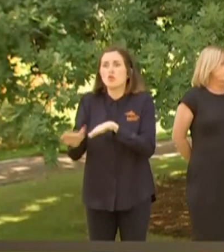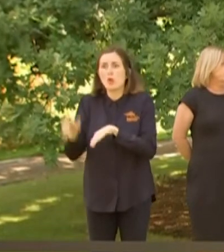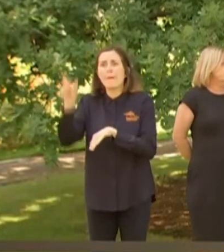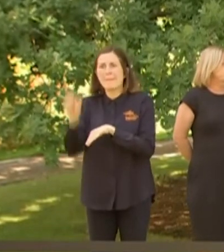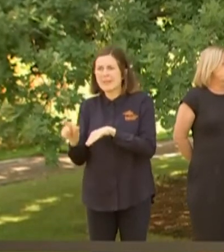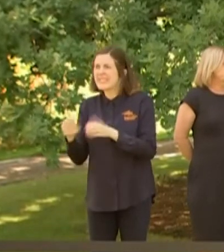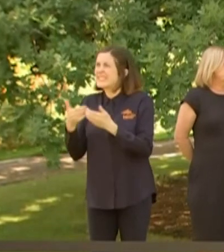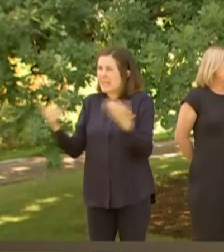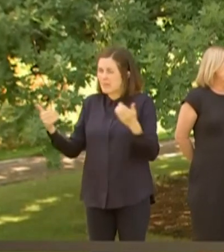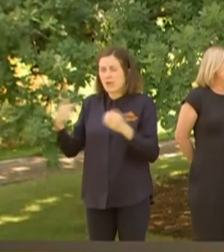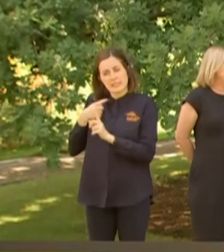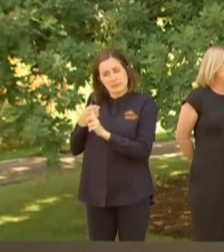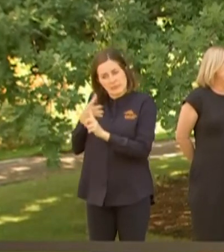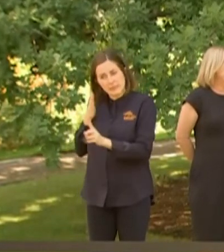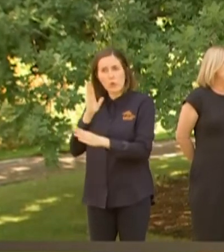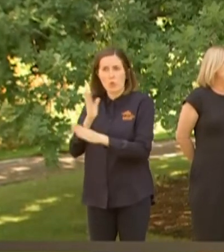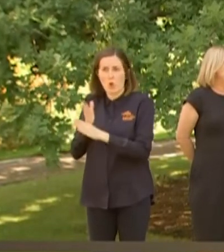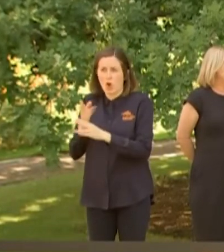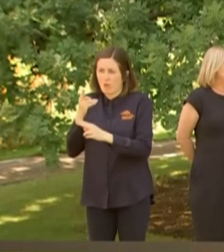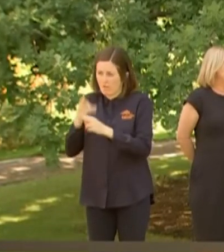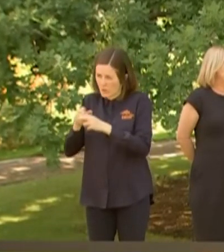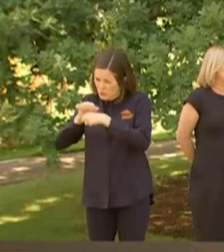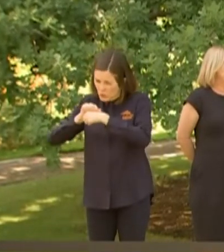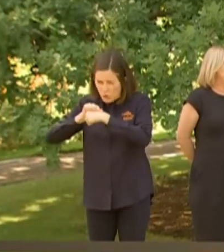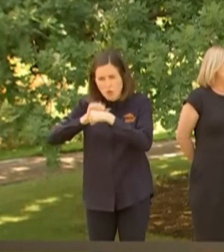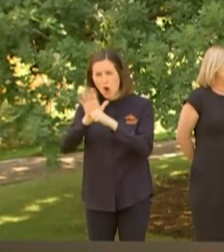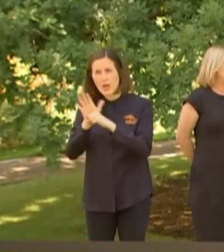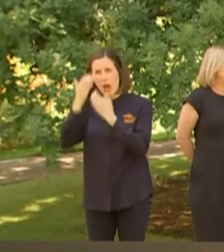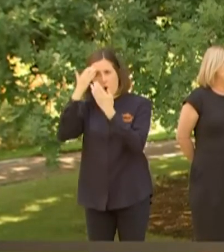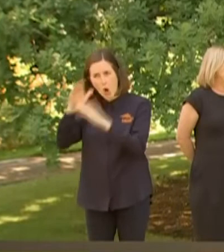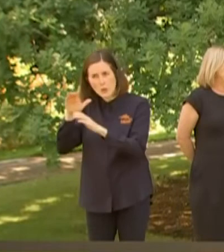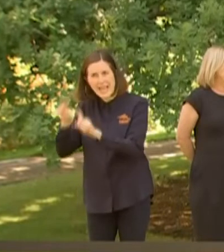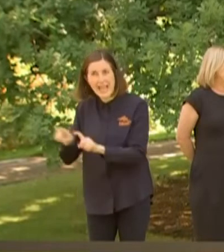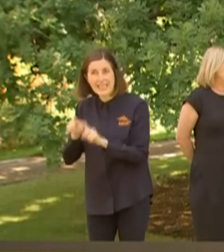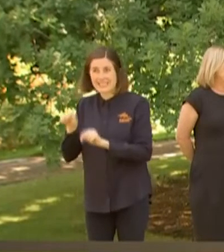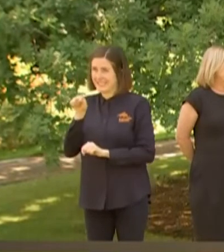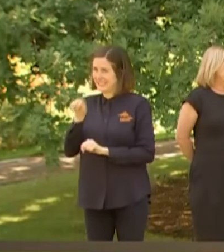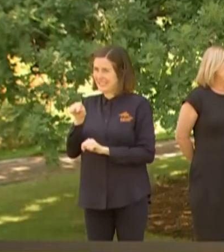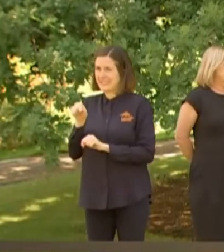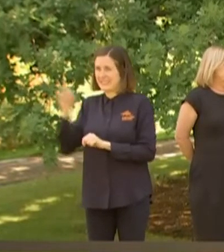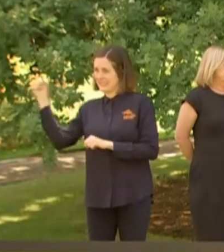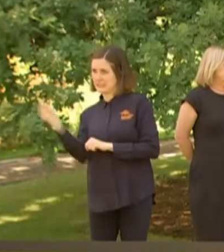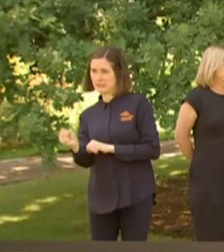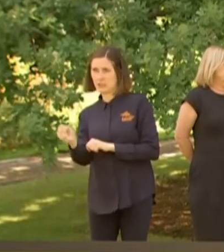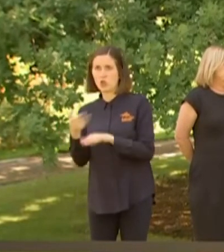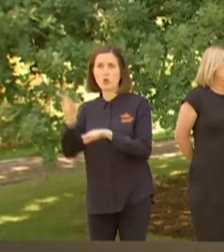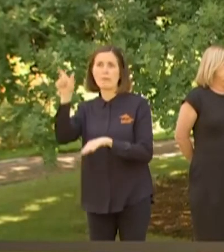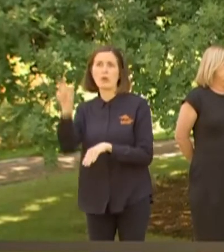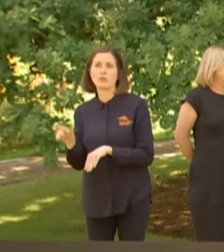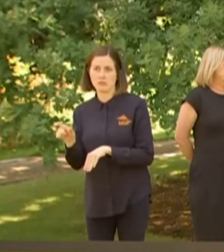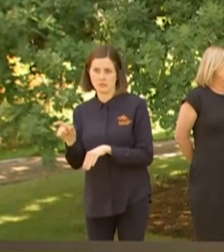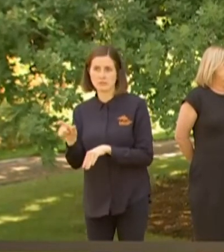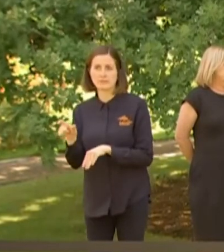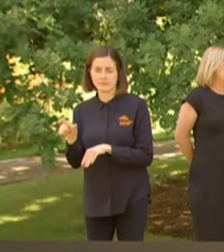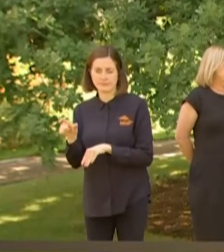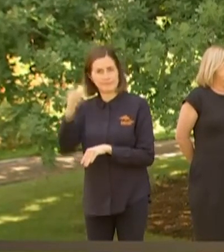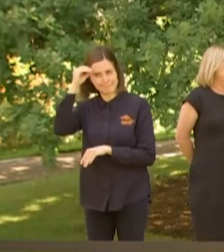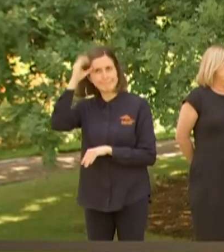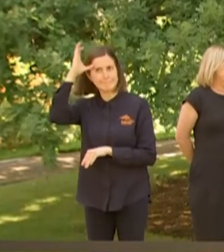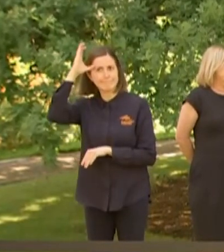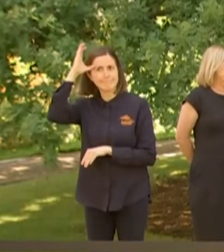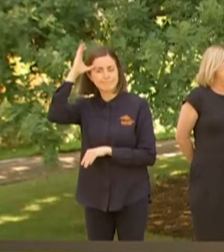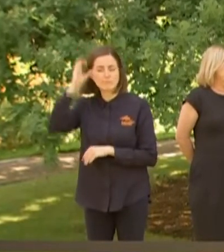control, public health expert who leads that team. Then it's not any